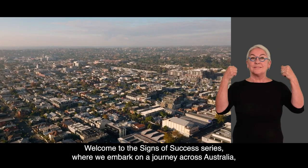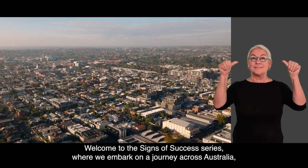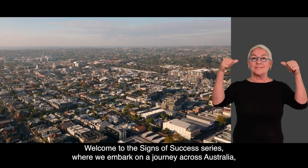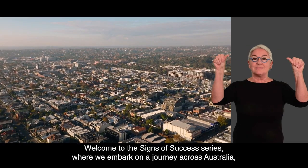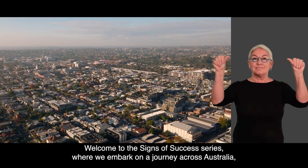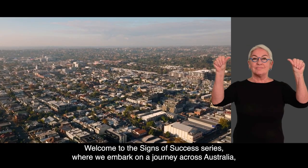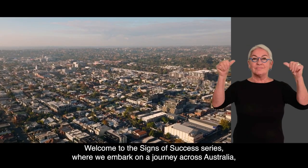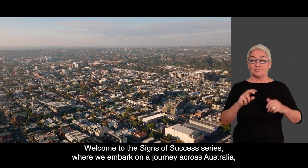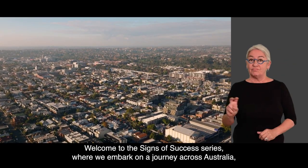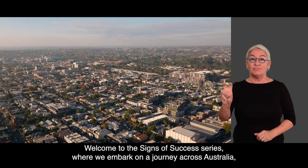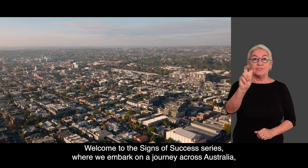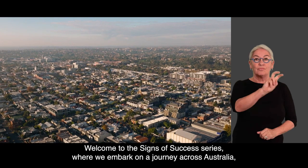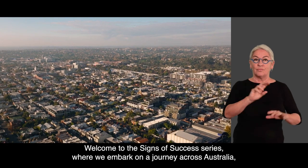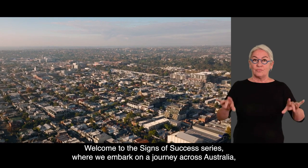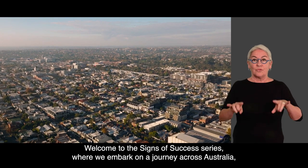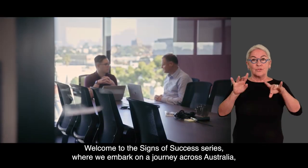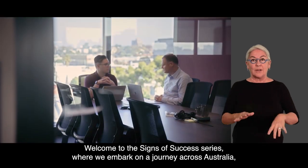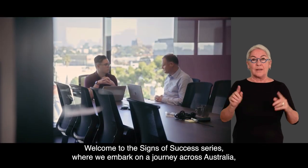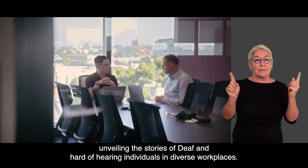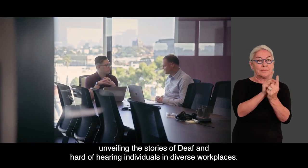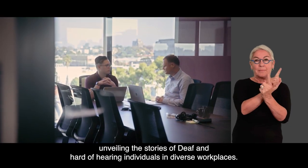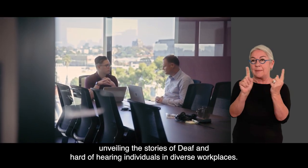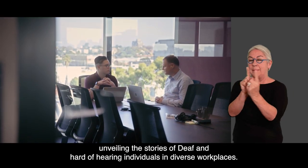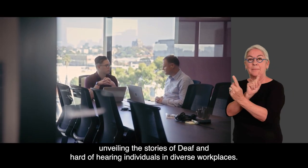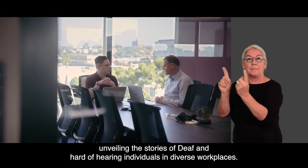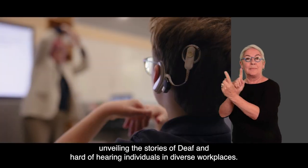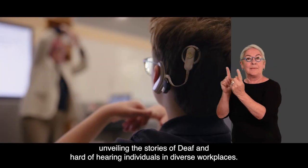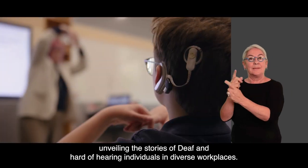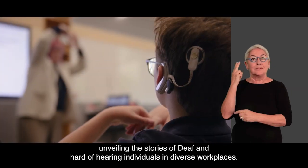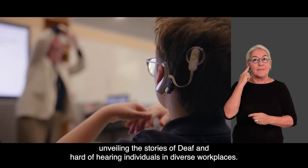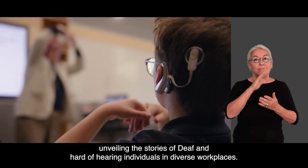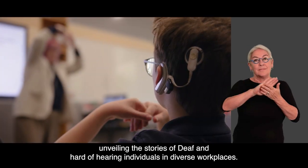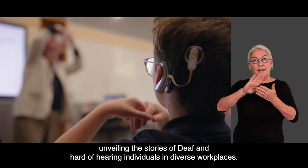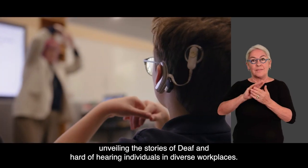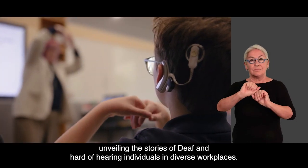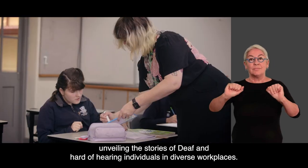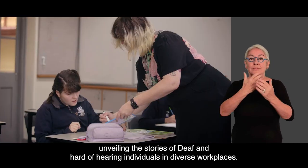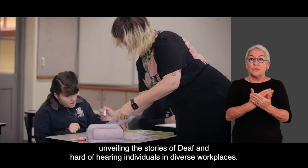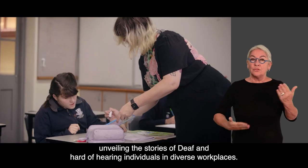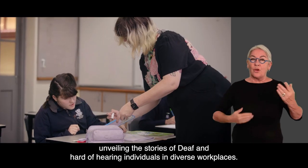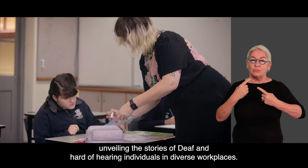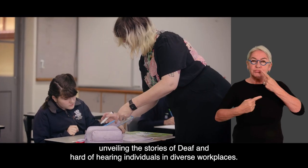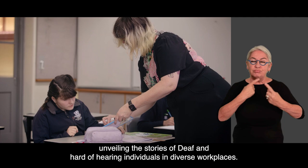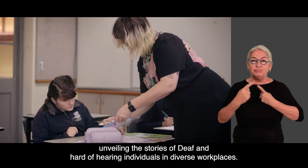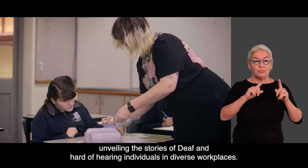where we embark on a journey across Australia, unveiling the stories of deaf and hard of hearing individuals in diverse